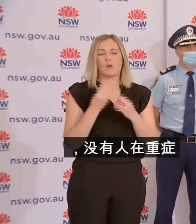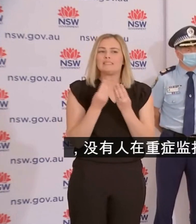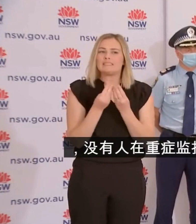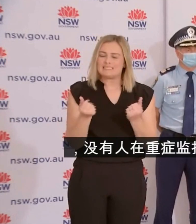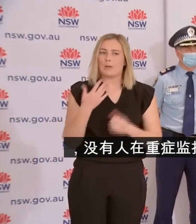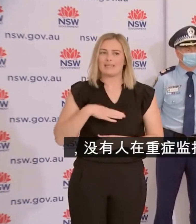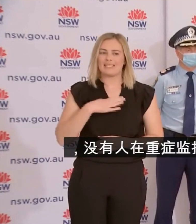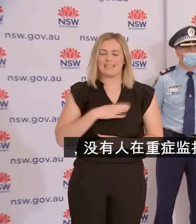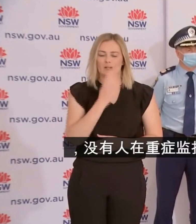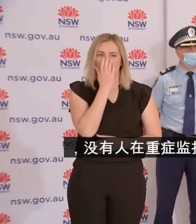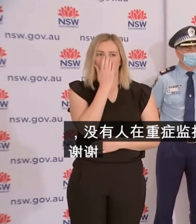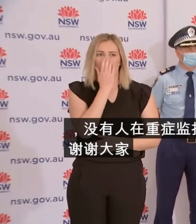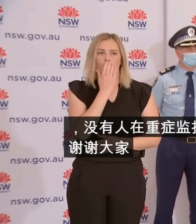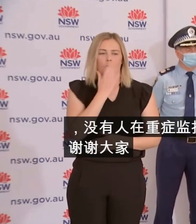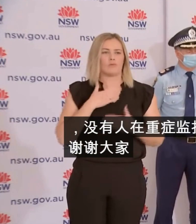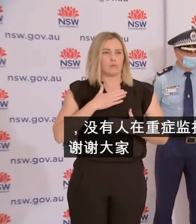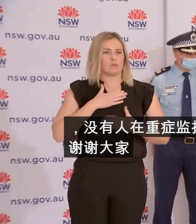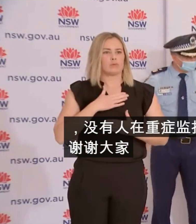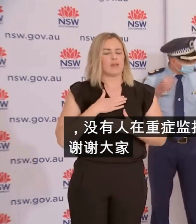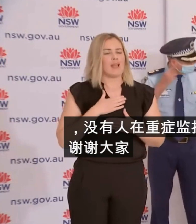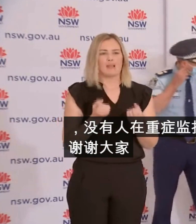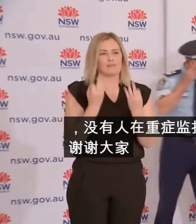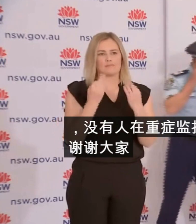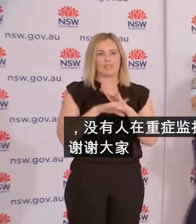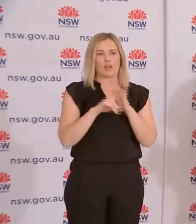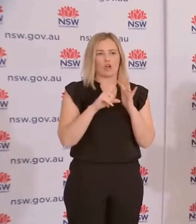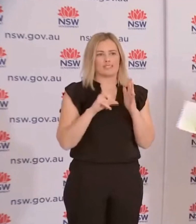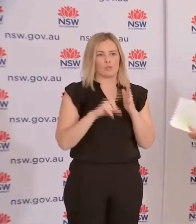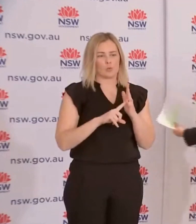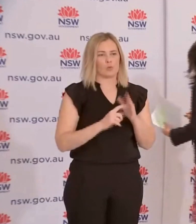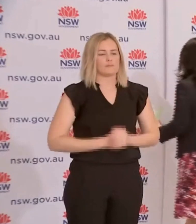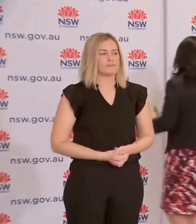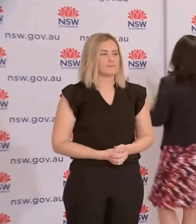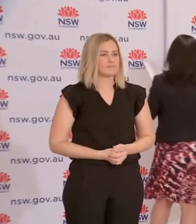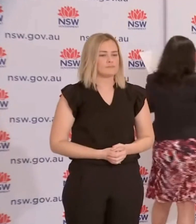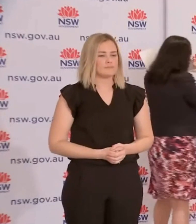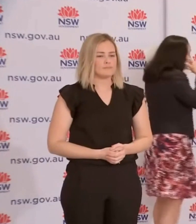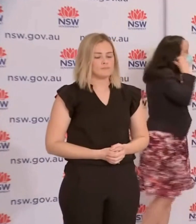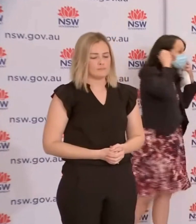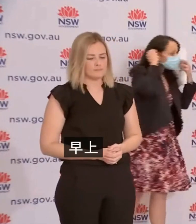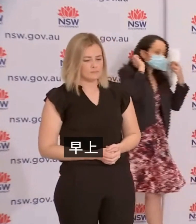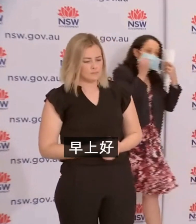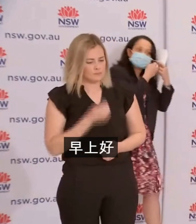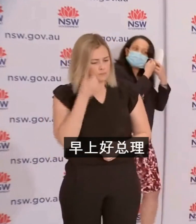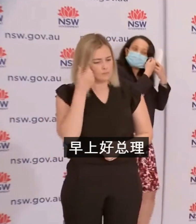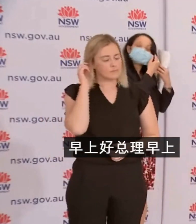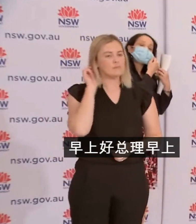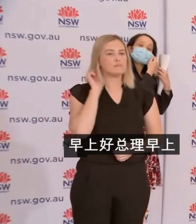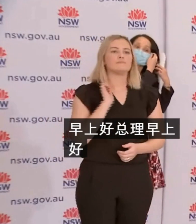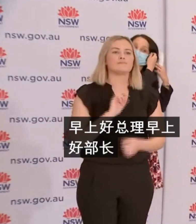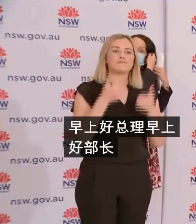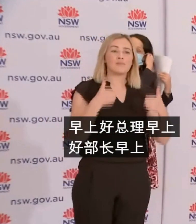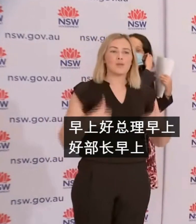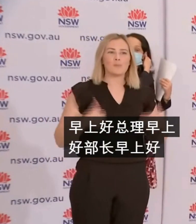none are in ICU. Thank you. Good morning, Premier. Good